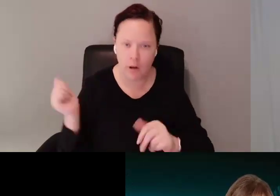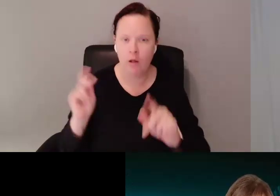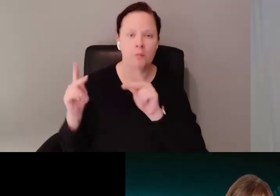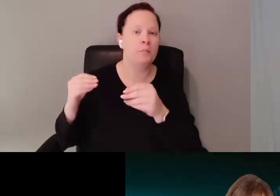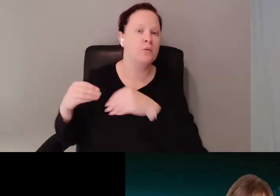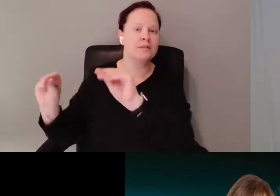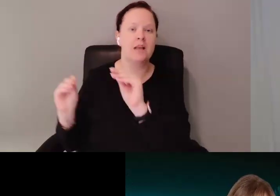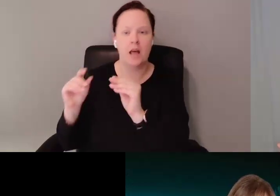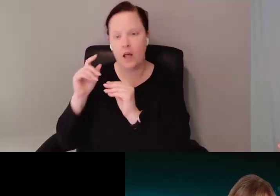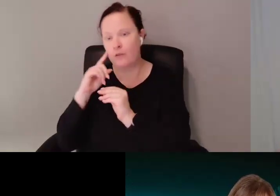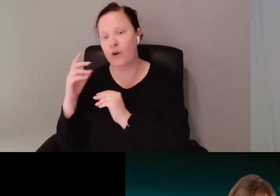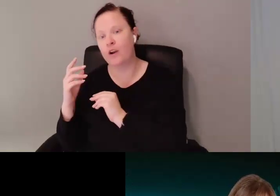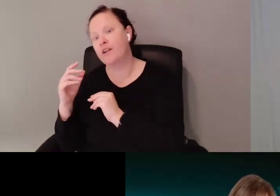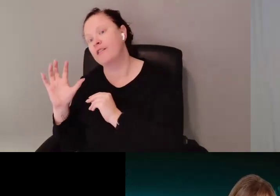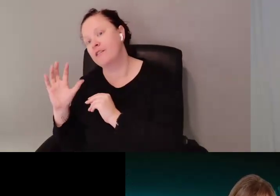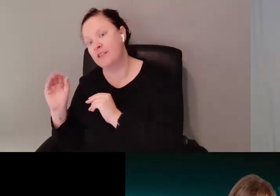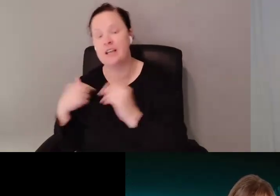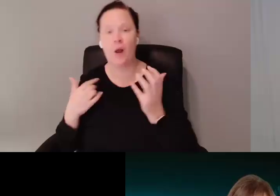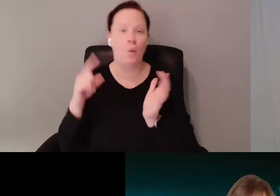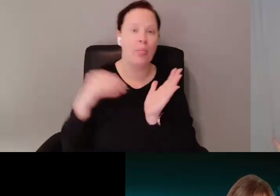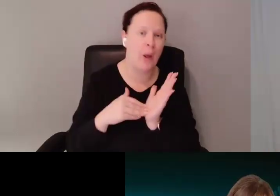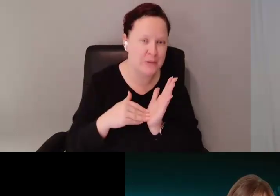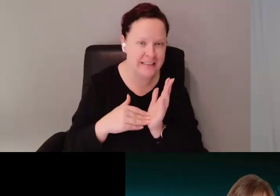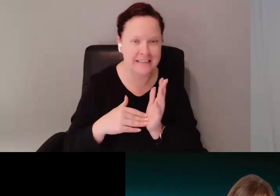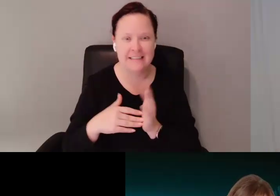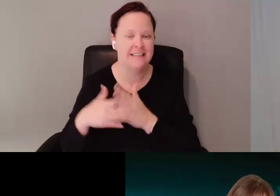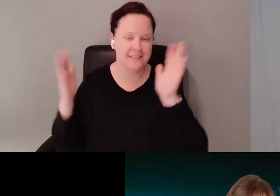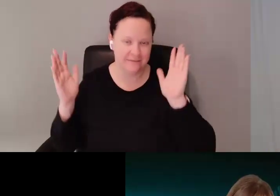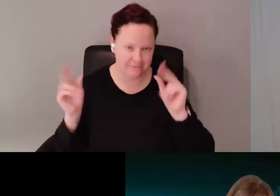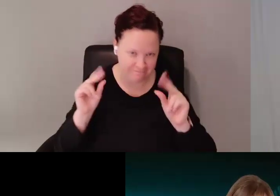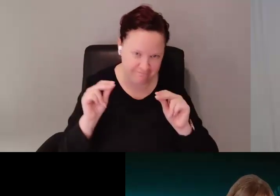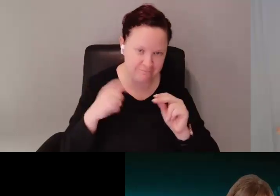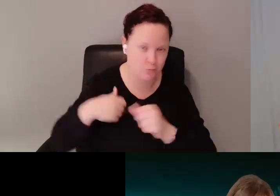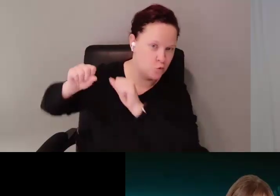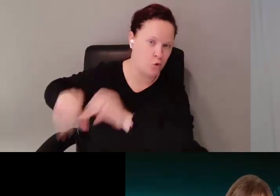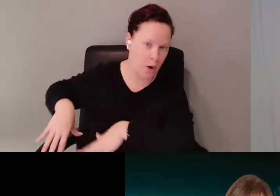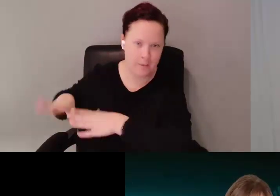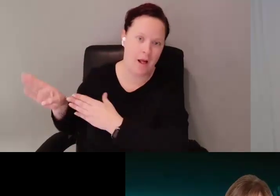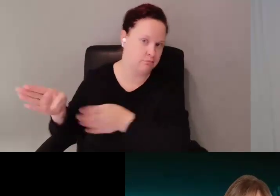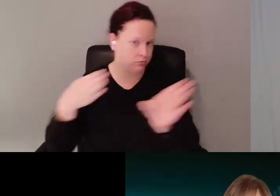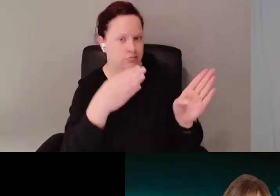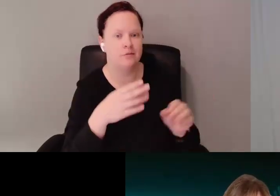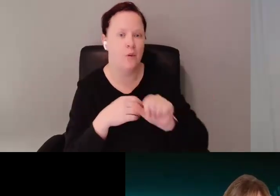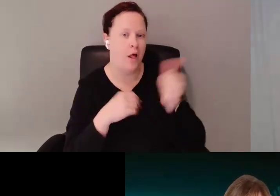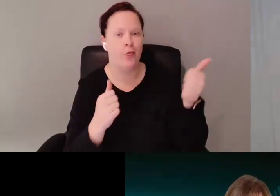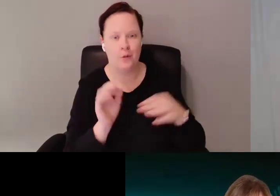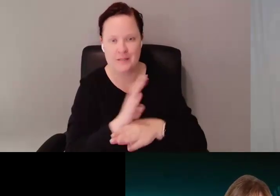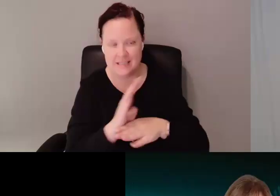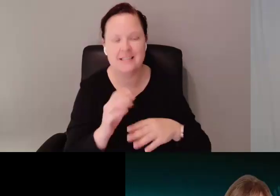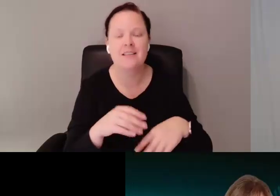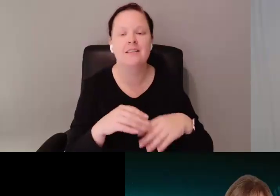them for 50 and I wanted to get like 1,000. So nope. I redirected. So